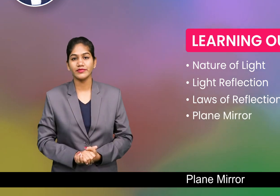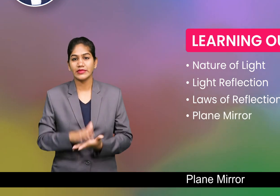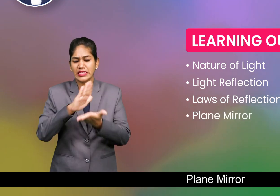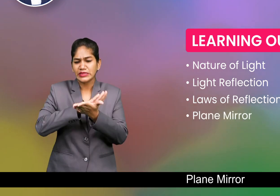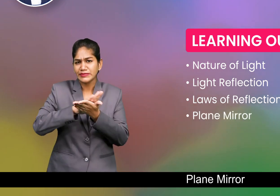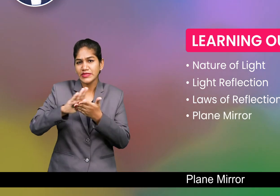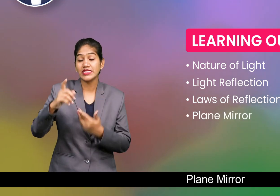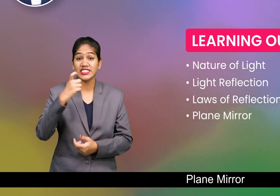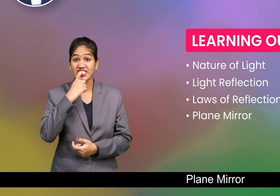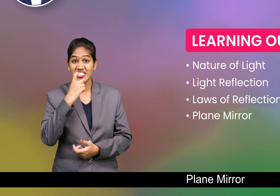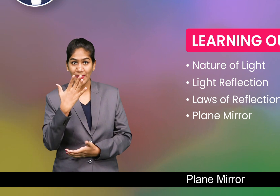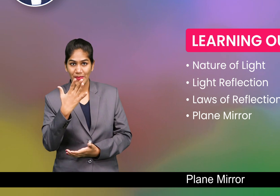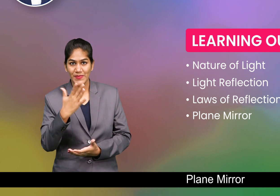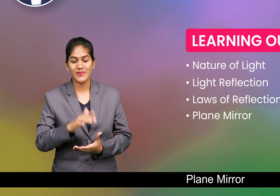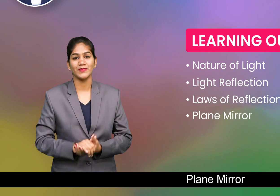plane mirror,